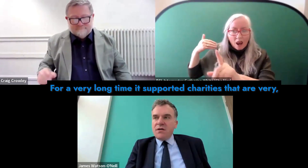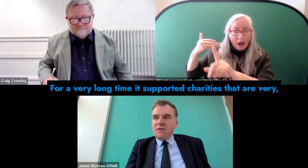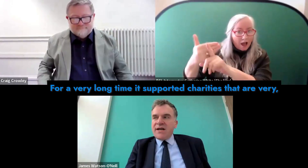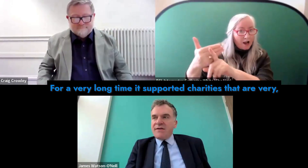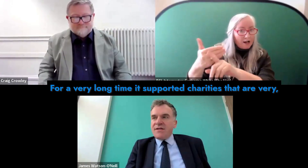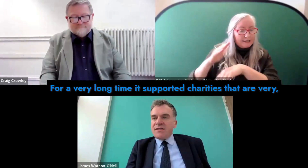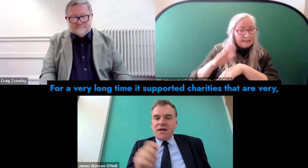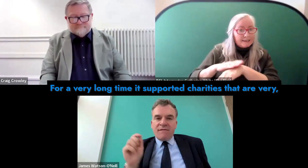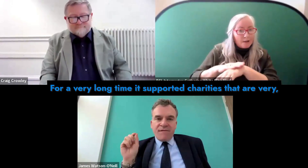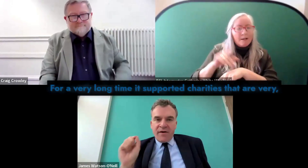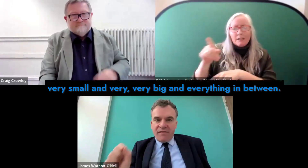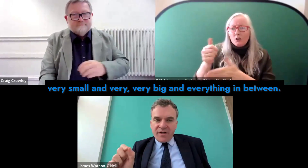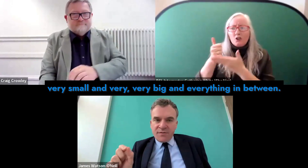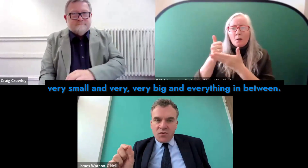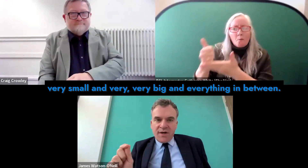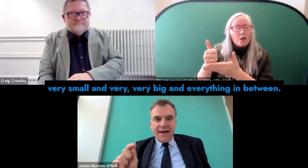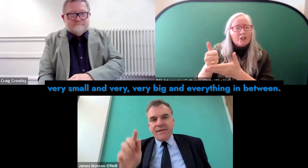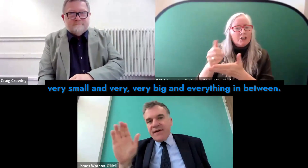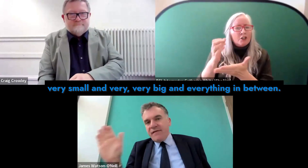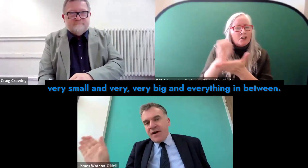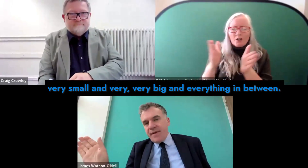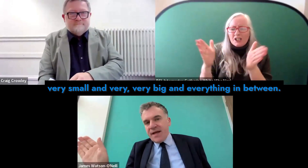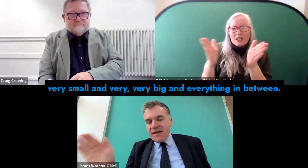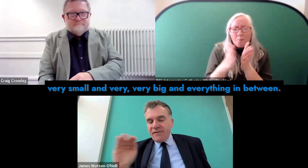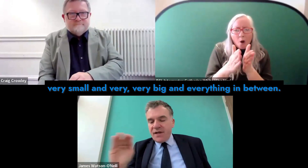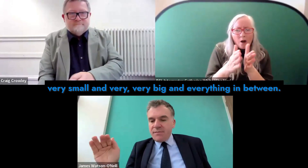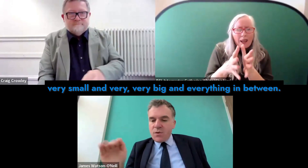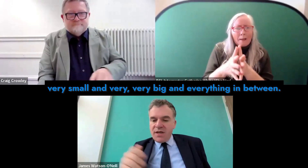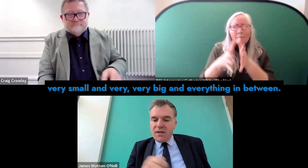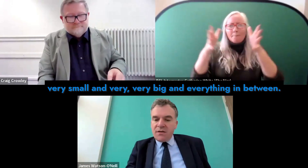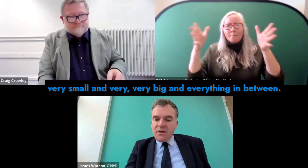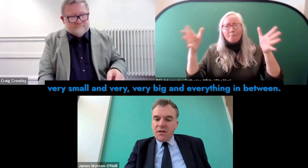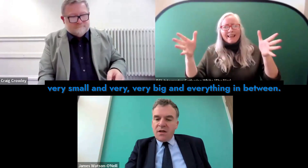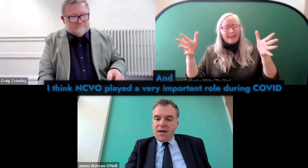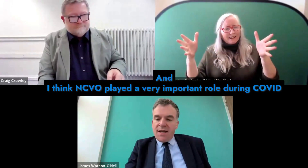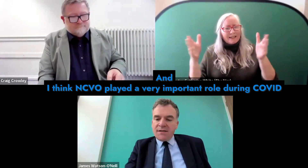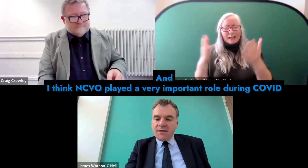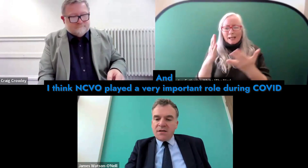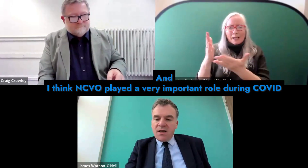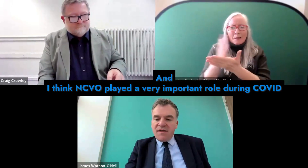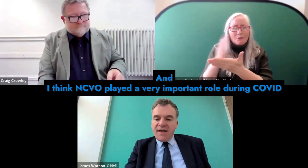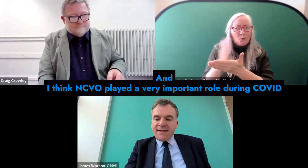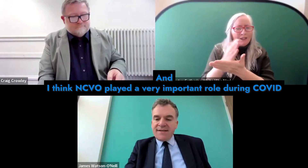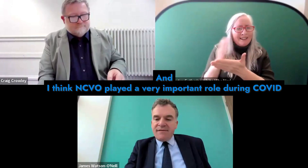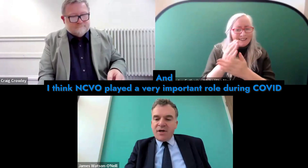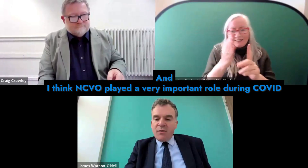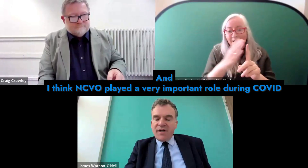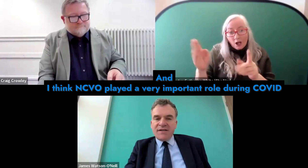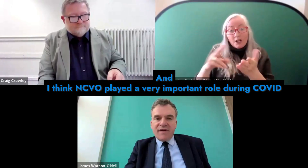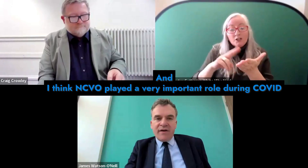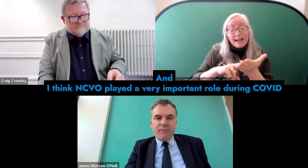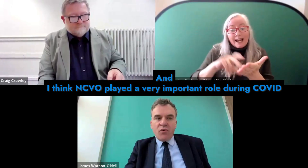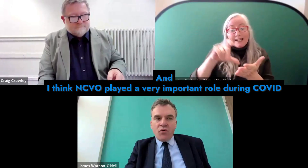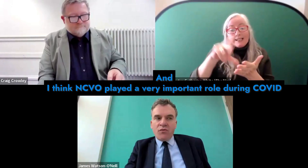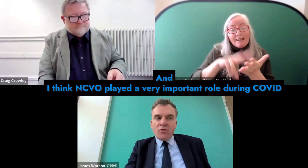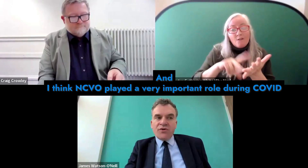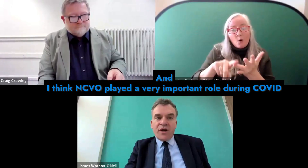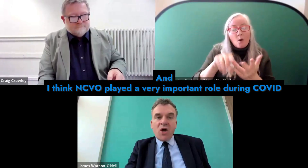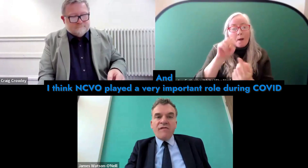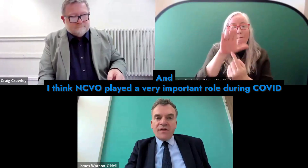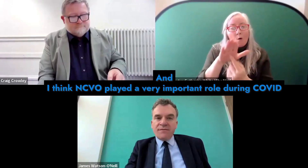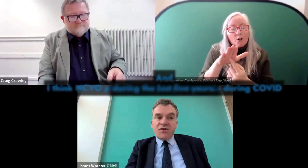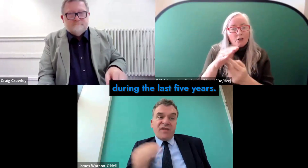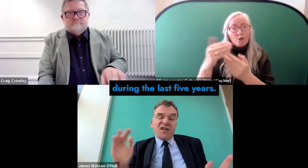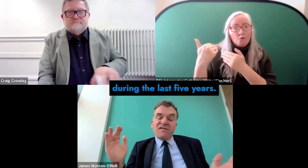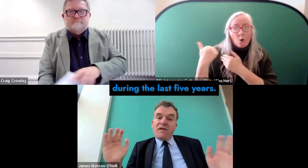supported charities that are very, very small and very, very big and everything in between. And I think NCVO played a very important role